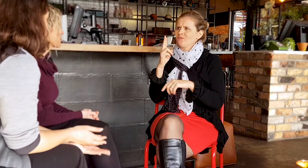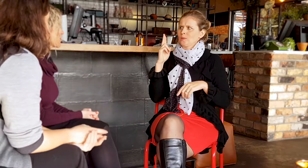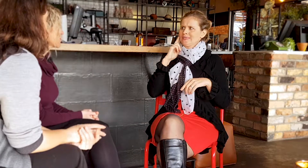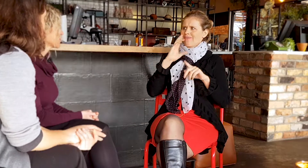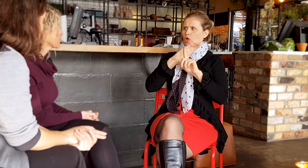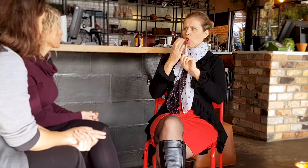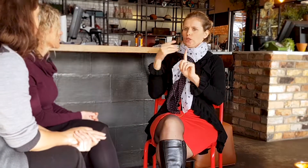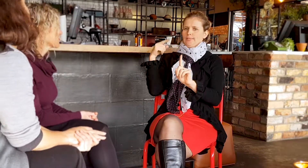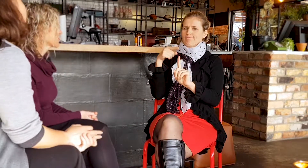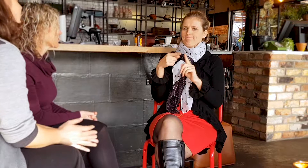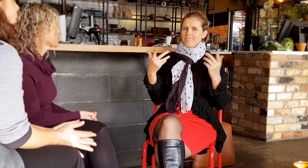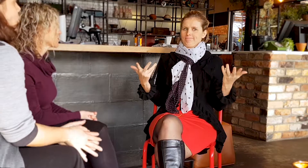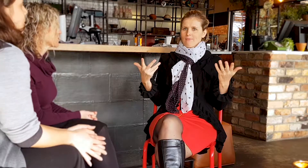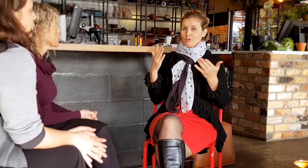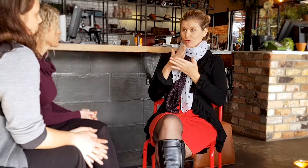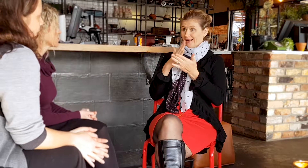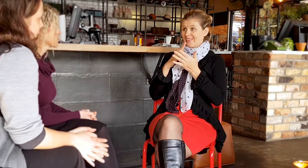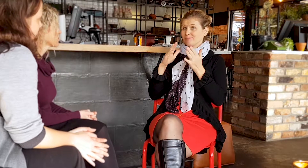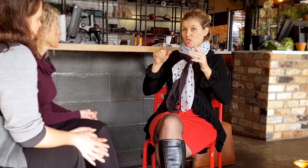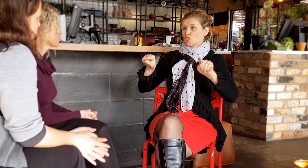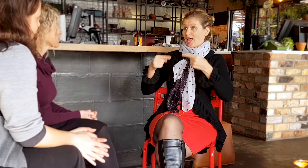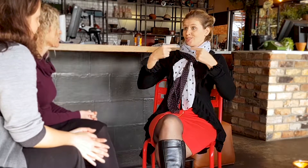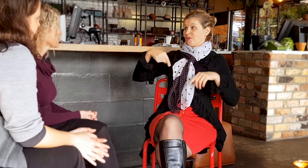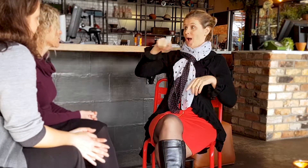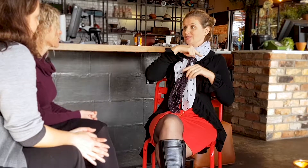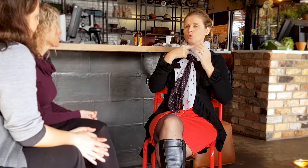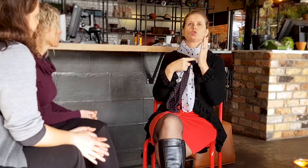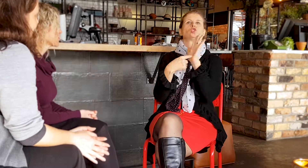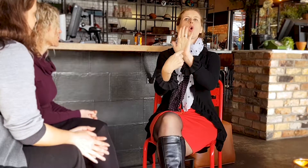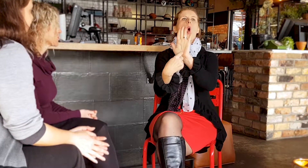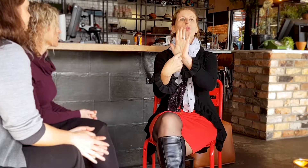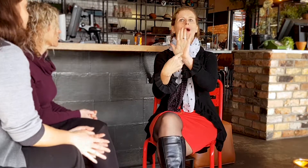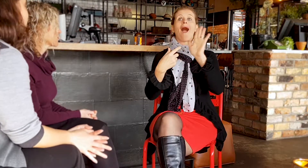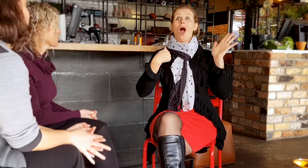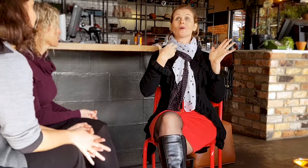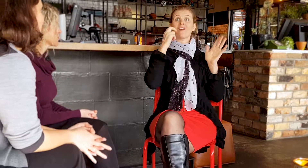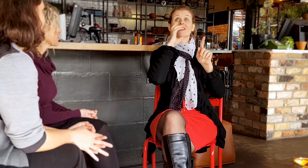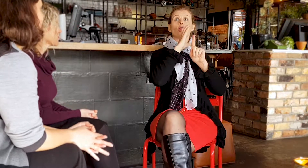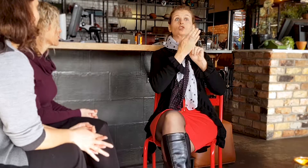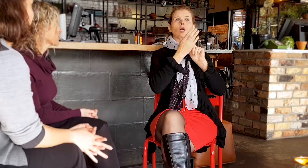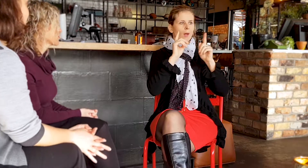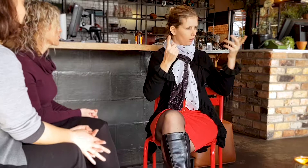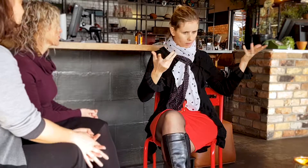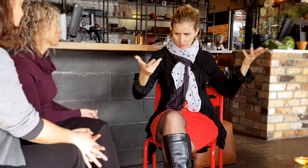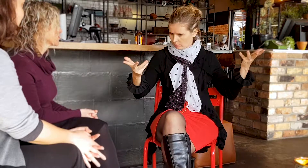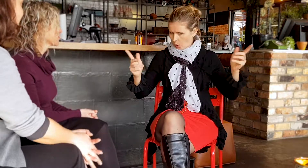particular food. When we talk about deaf culture, it's actually challenging for us to say, well, here's